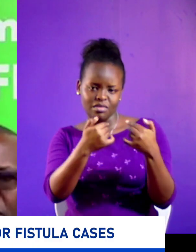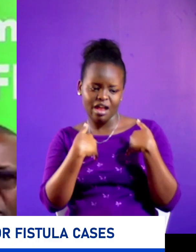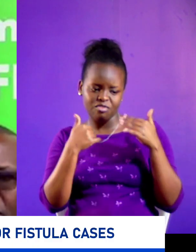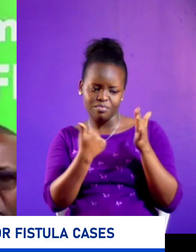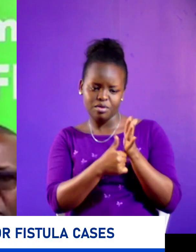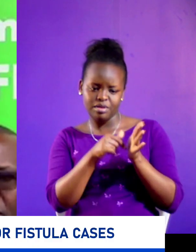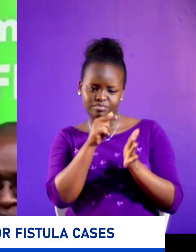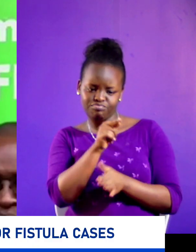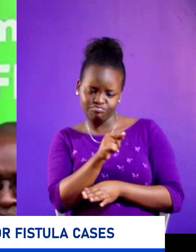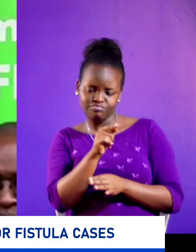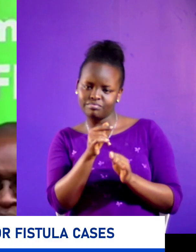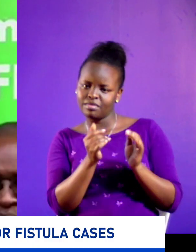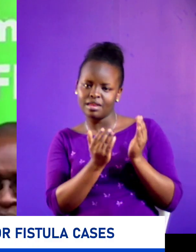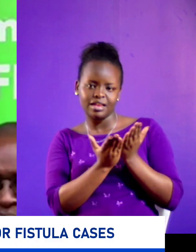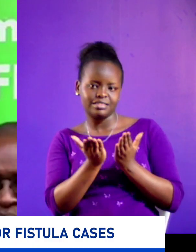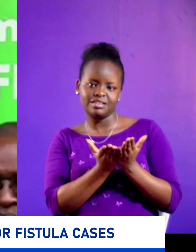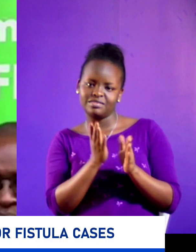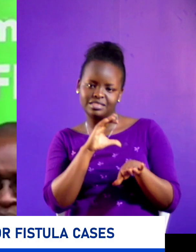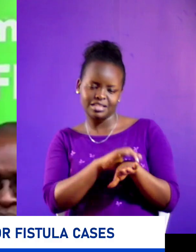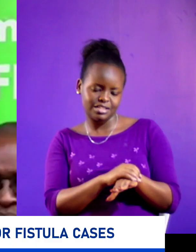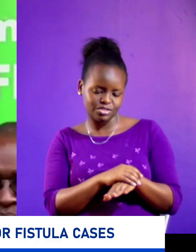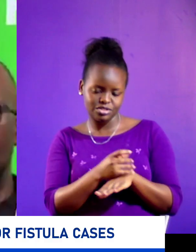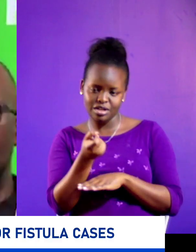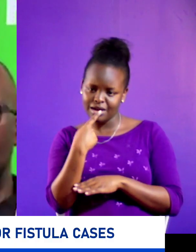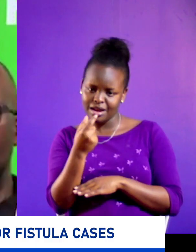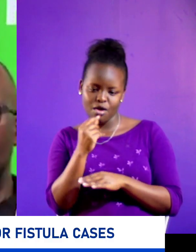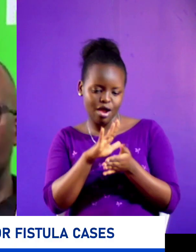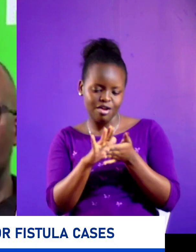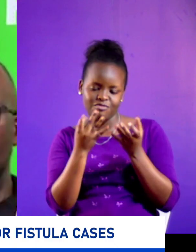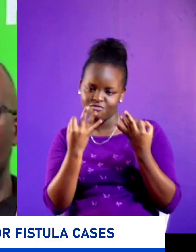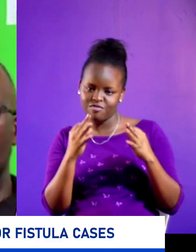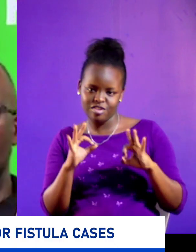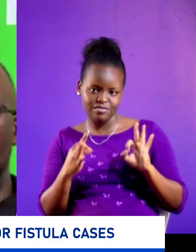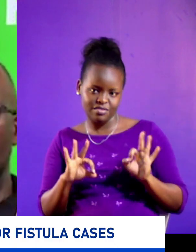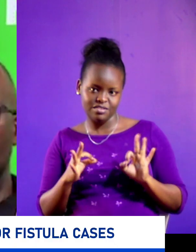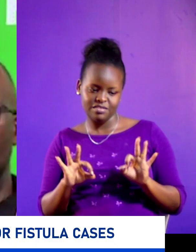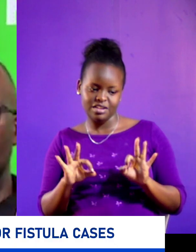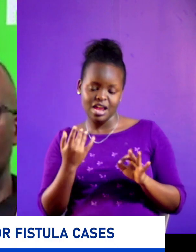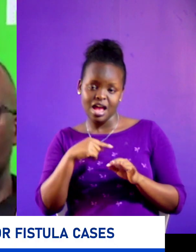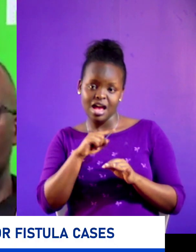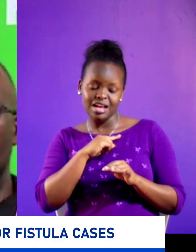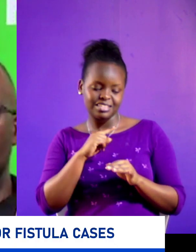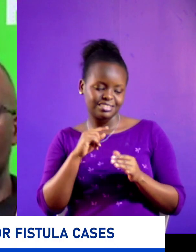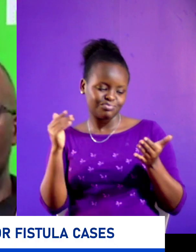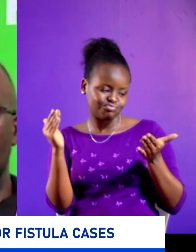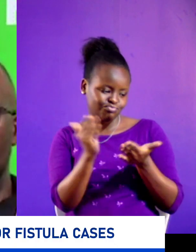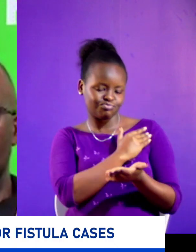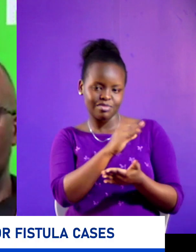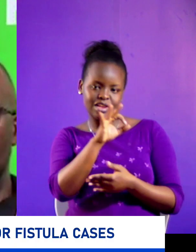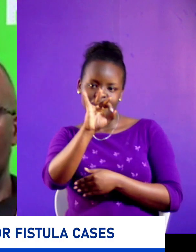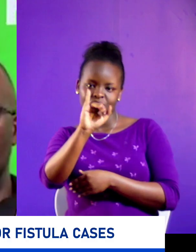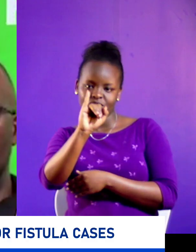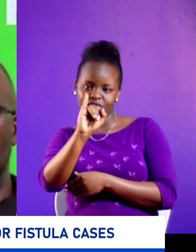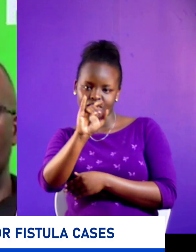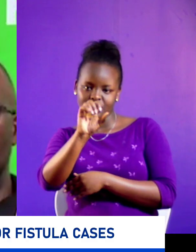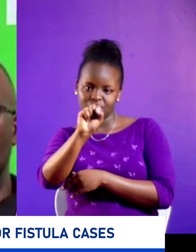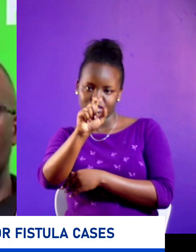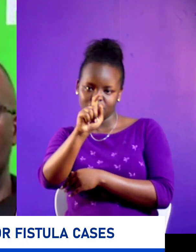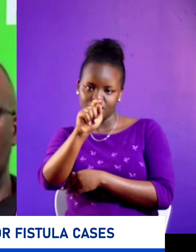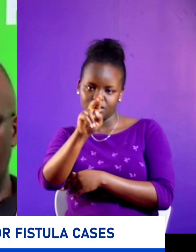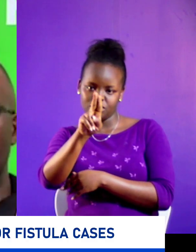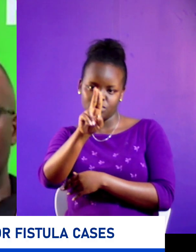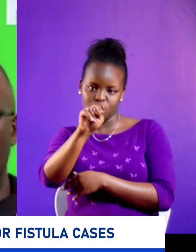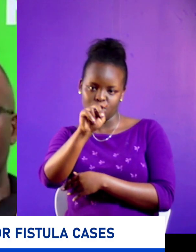wanahudumiwa. Na ni matibabu bila malipo. We will be able to eradicate fistula by the year 2030. It's a